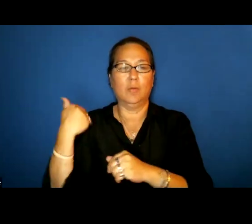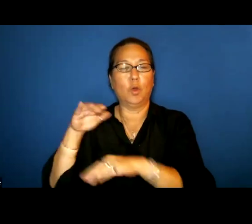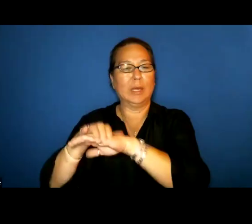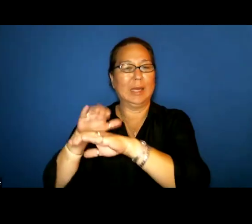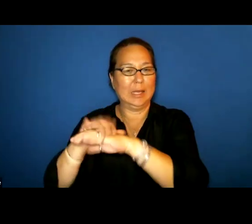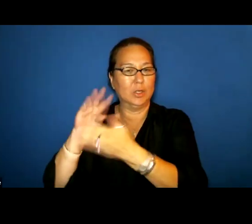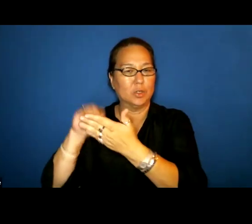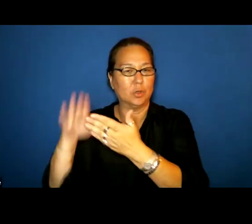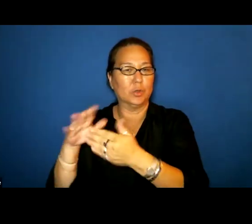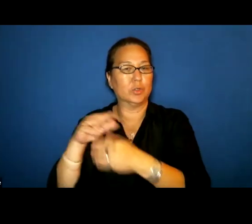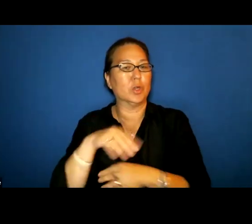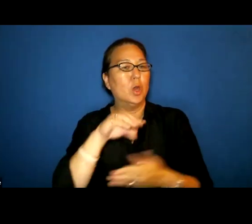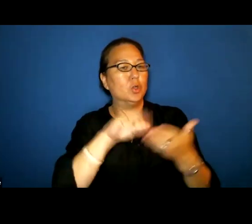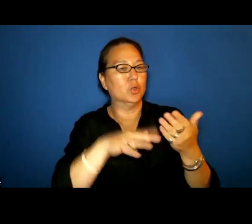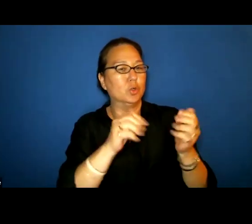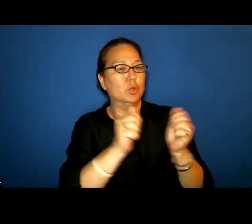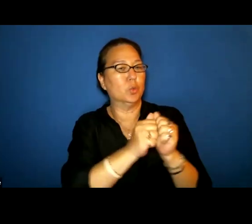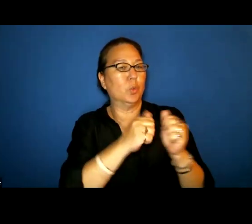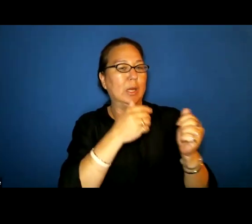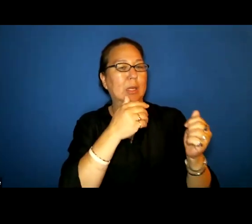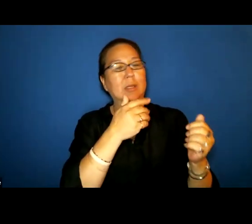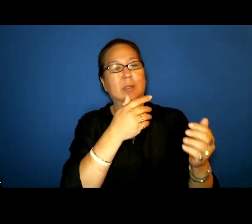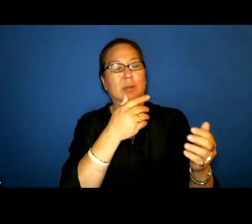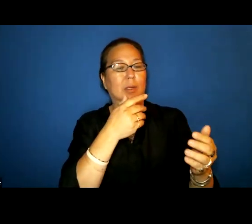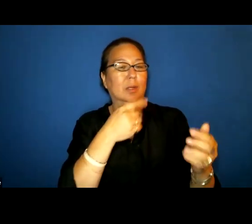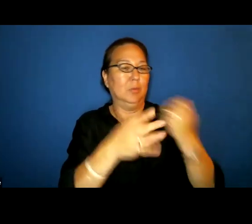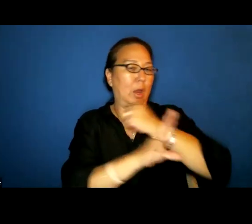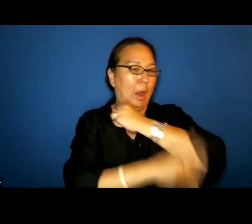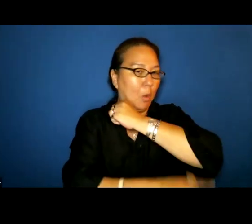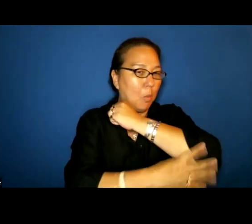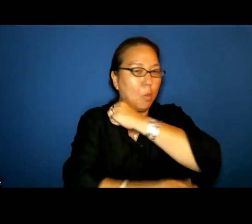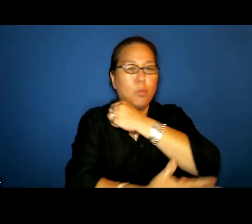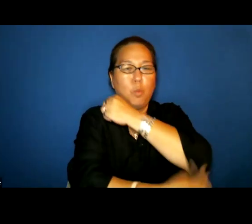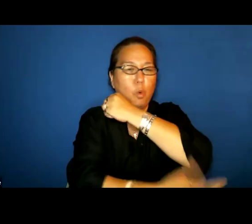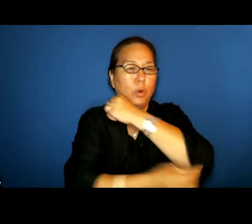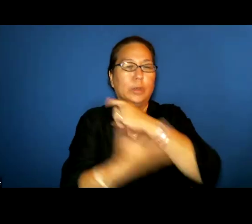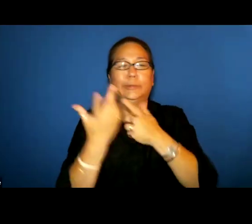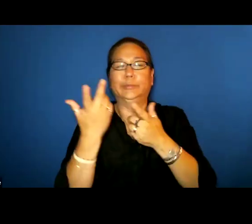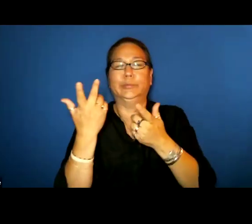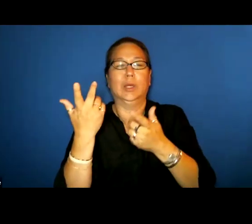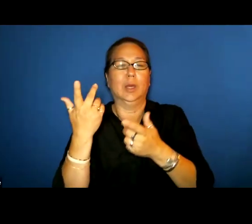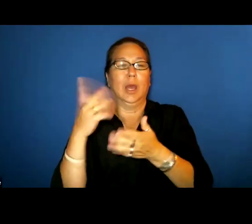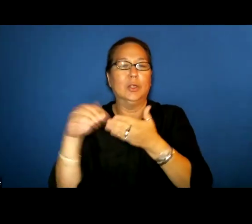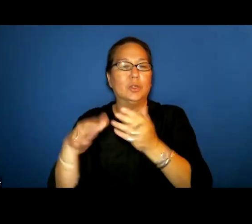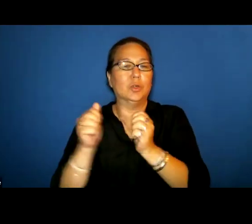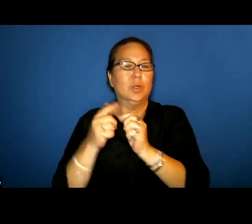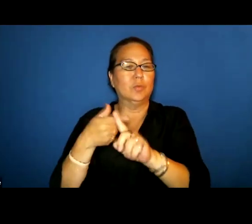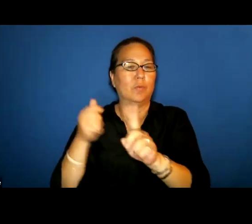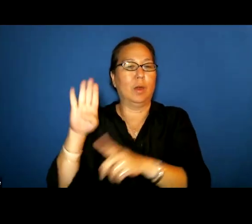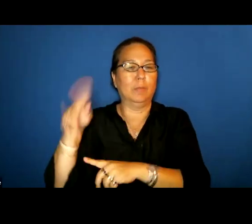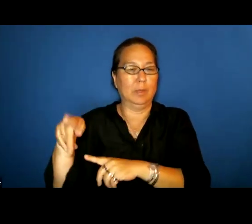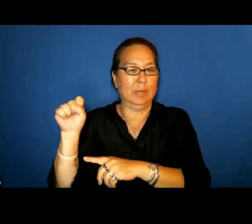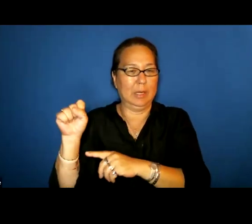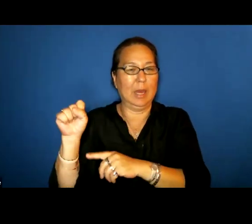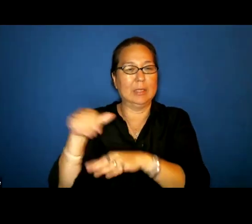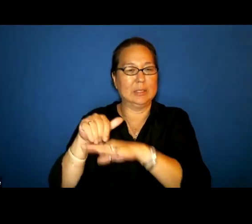BPS students applying to BLS. At the same time, all of the simulations result in an increase